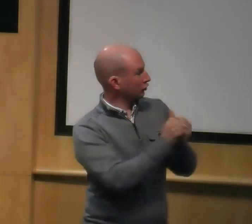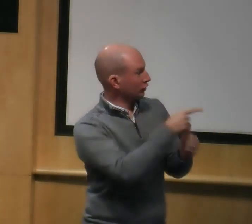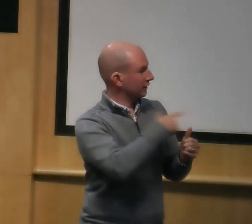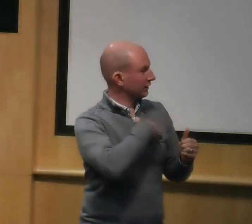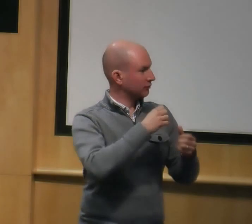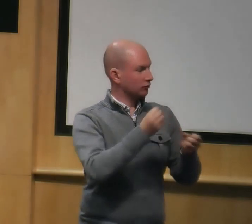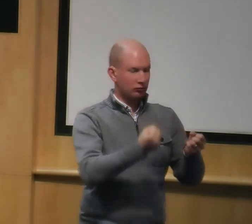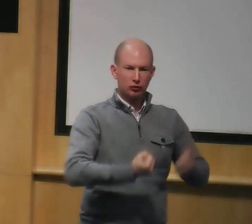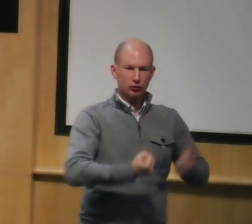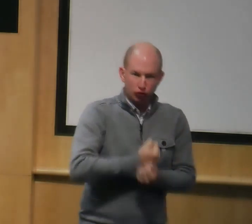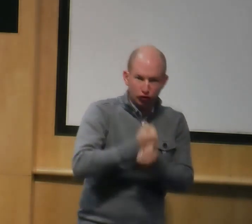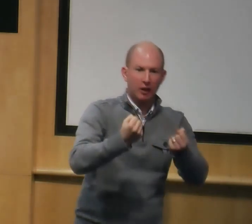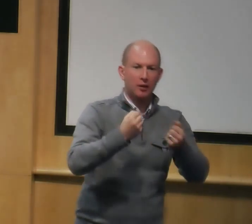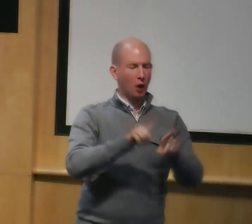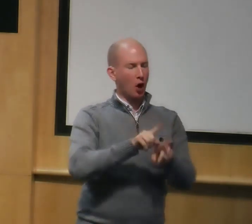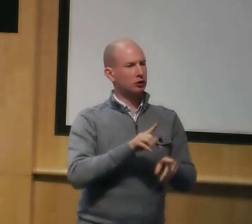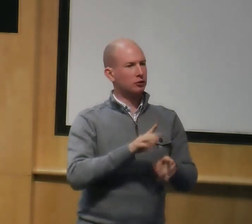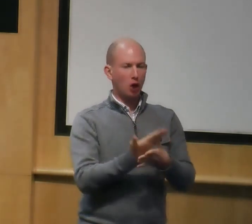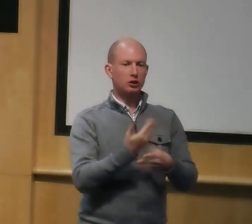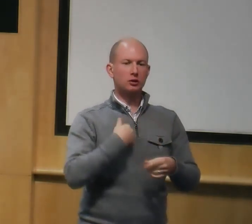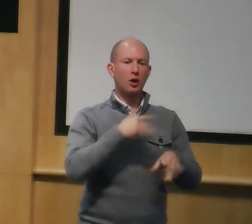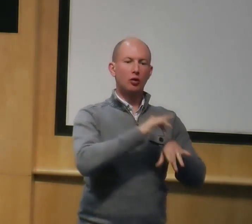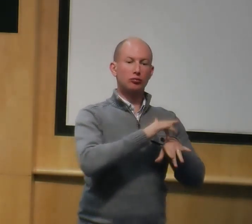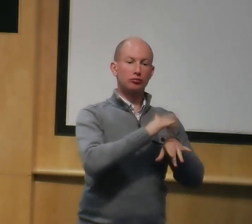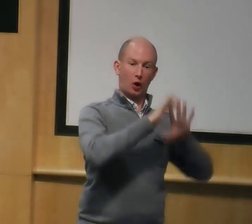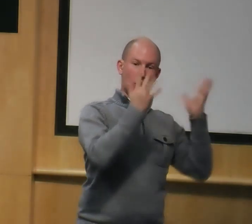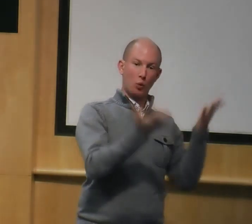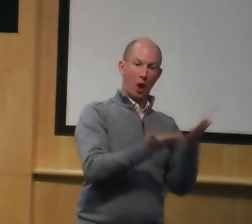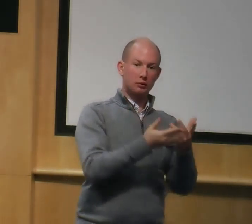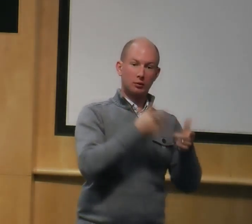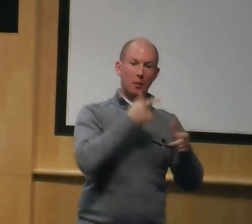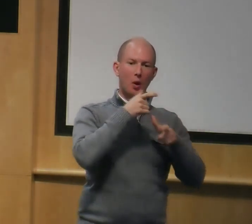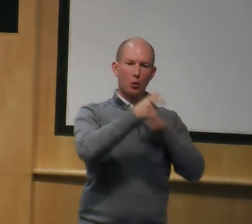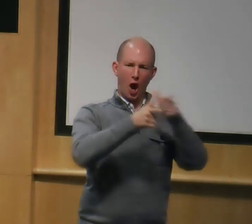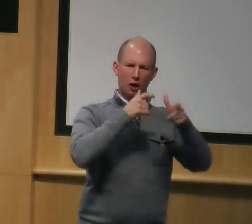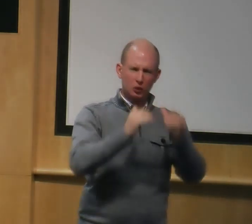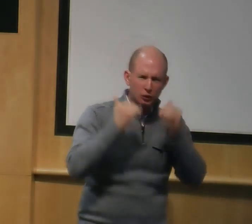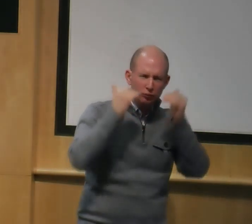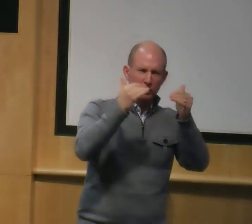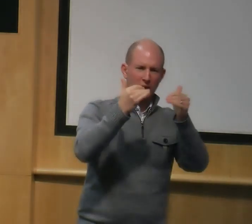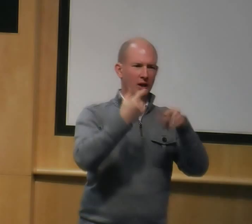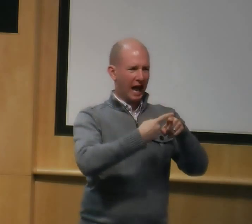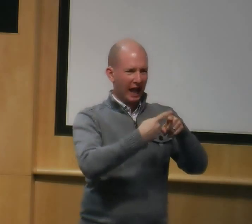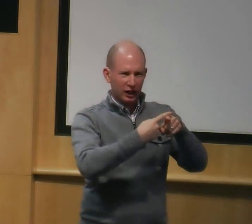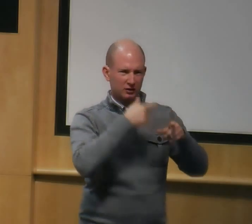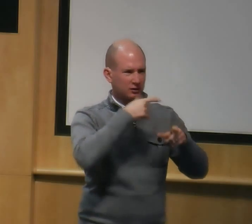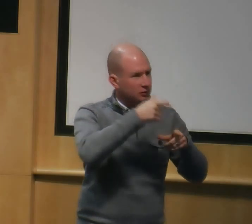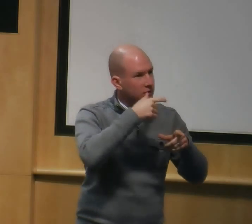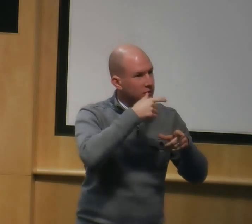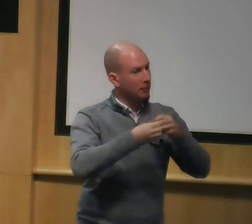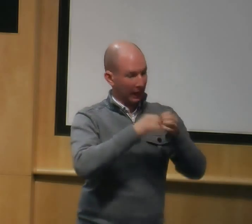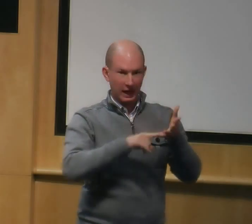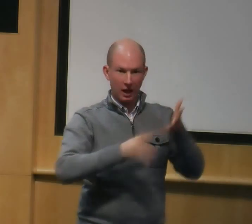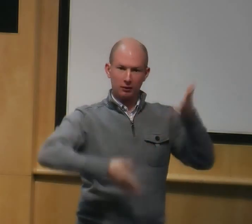You were talking about BSL needing to be strengthened. And I agree with you, it does need to be strengthened. Because in the professional world, there's lots of